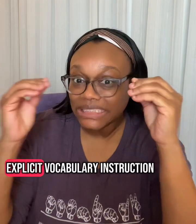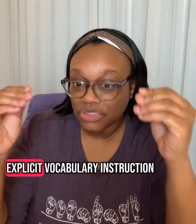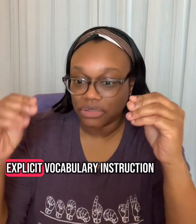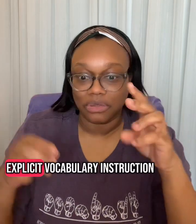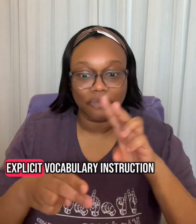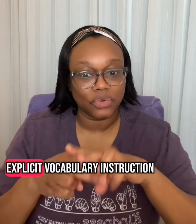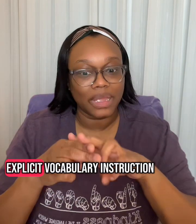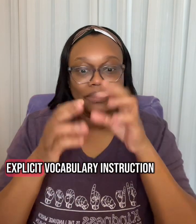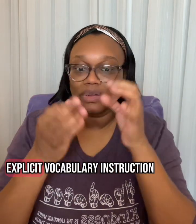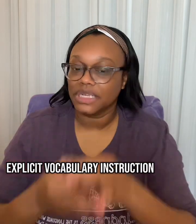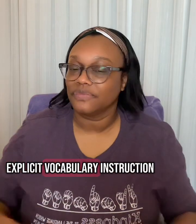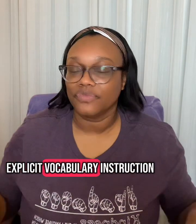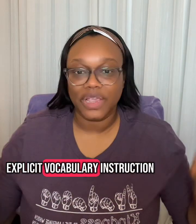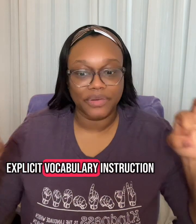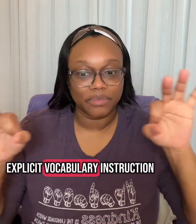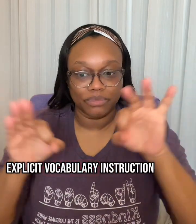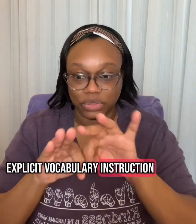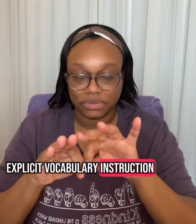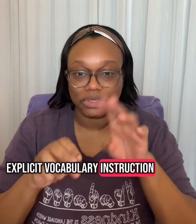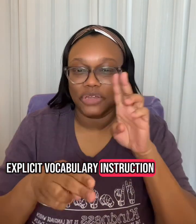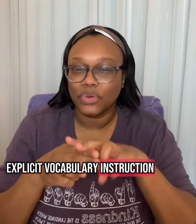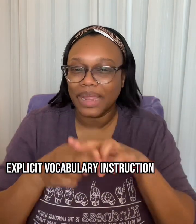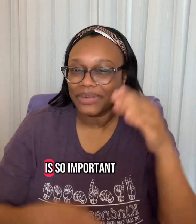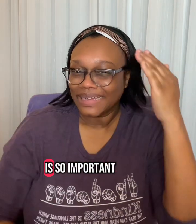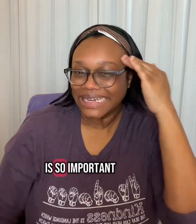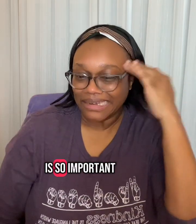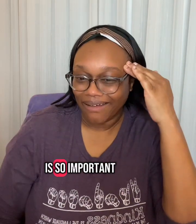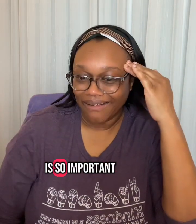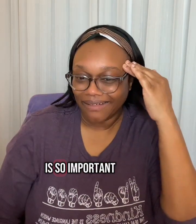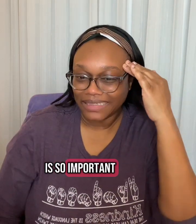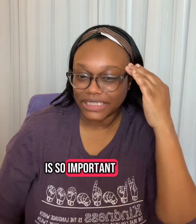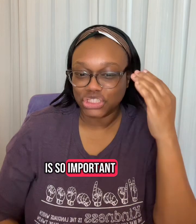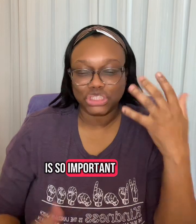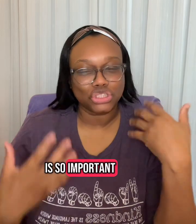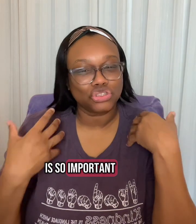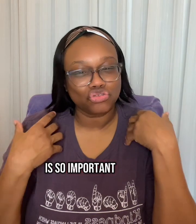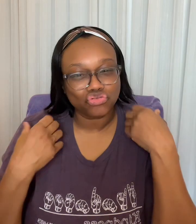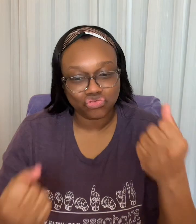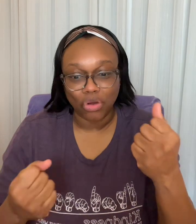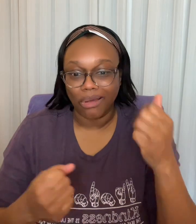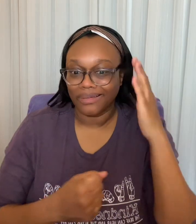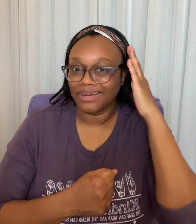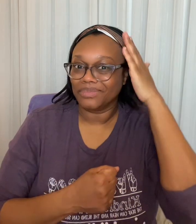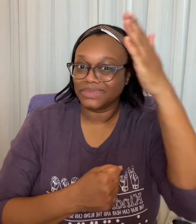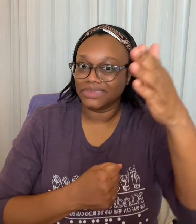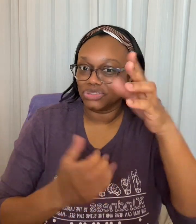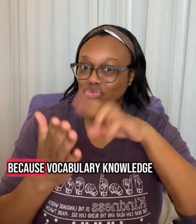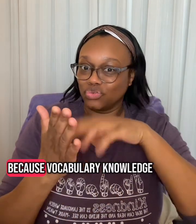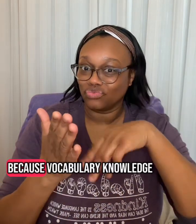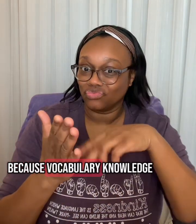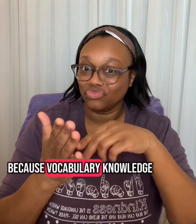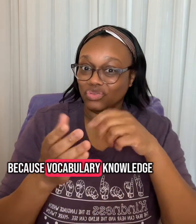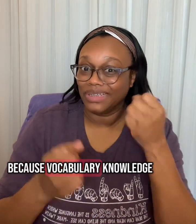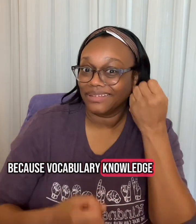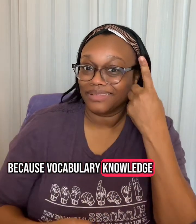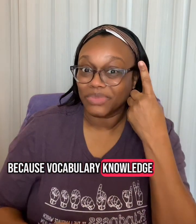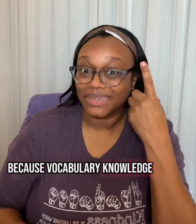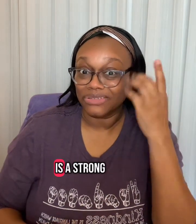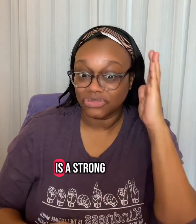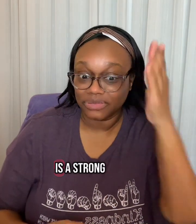Explicit vocabulary instruction is so important because vocabulary knowledge is a